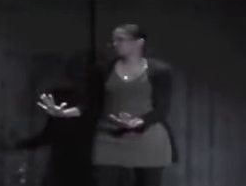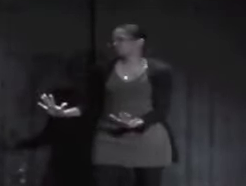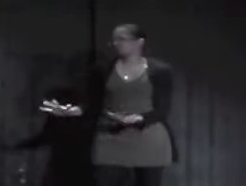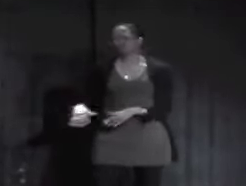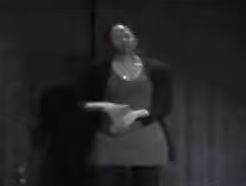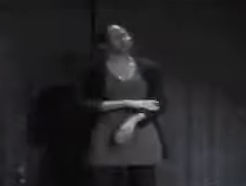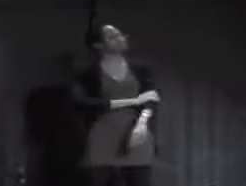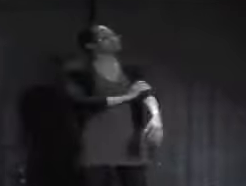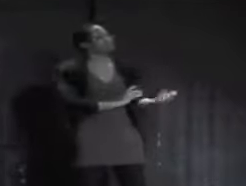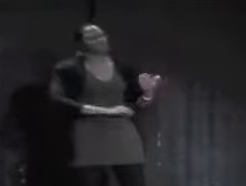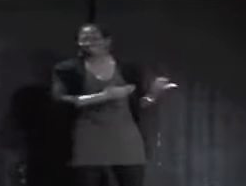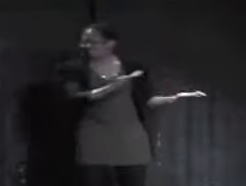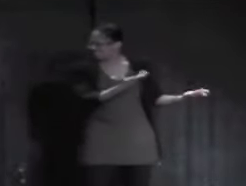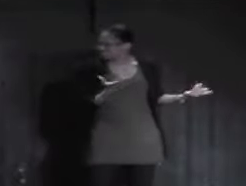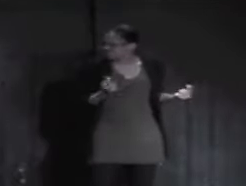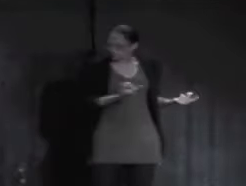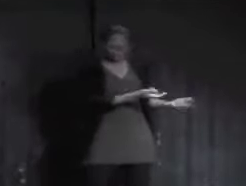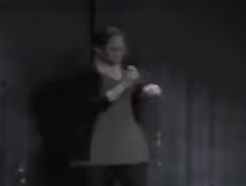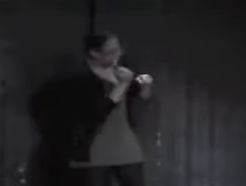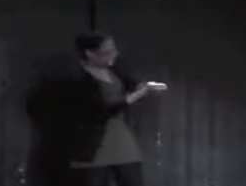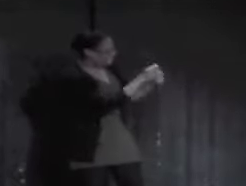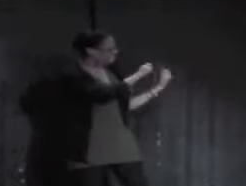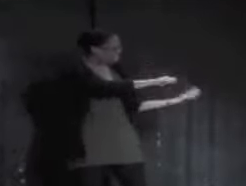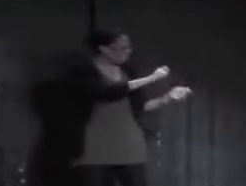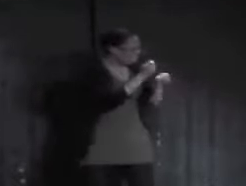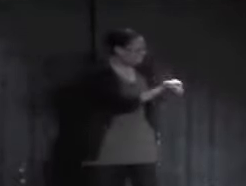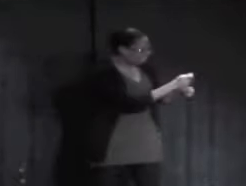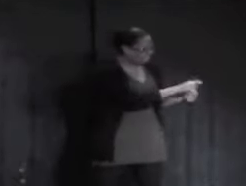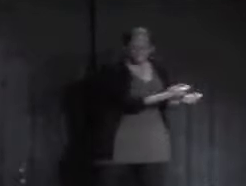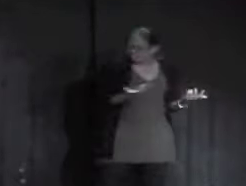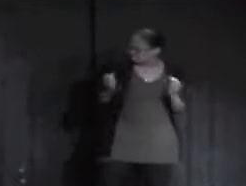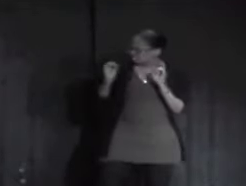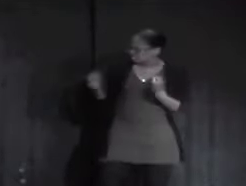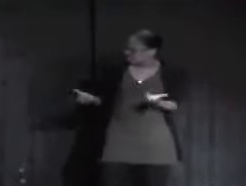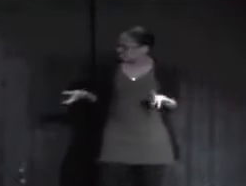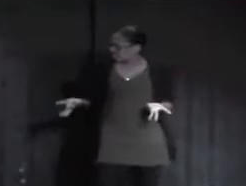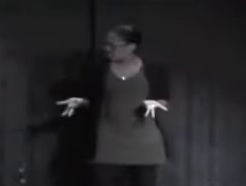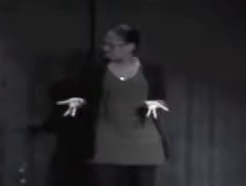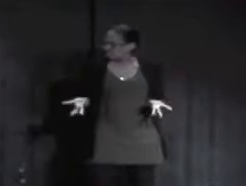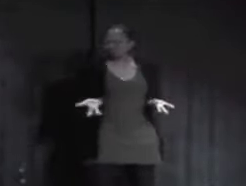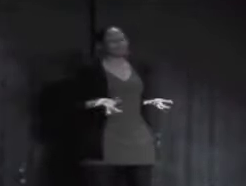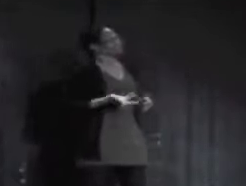tree. So I don't know what to do. I've been chopping at it both sides and it won't go down."